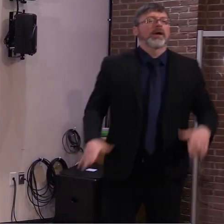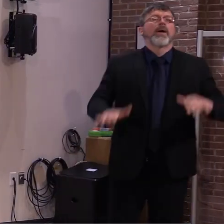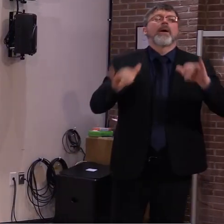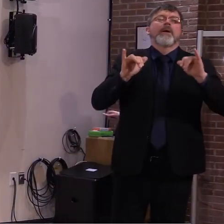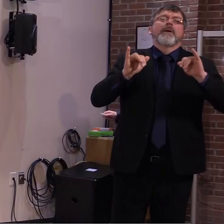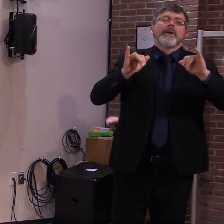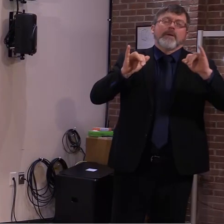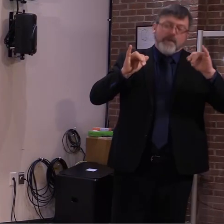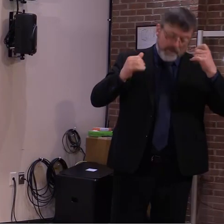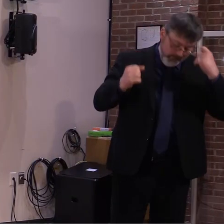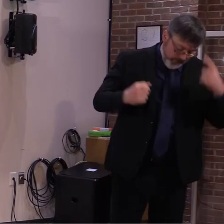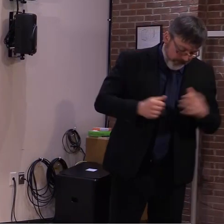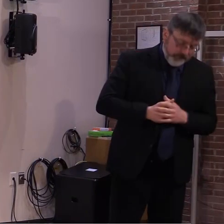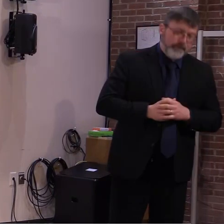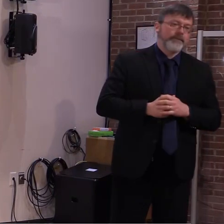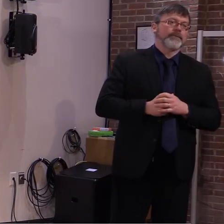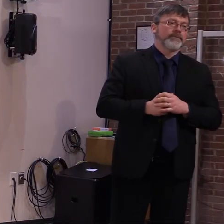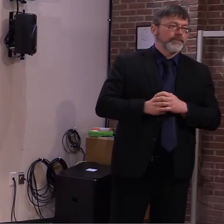Hi,